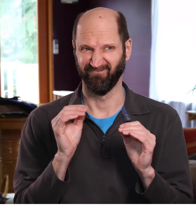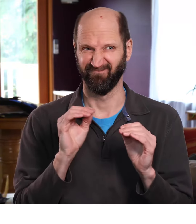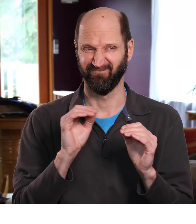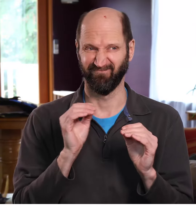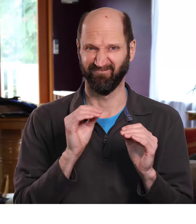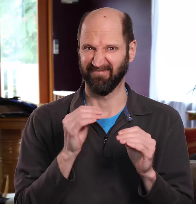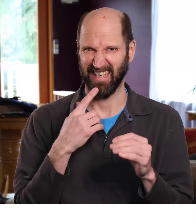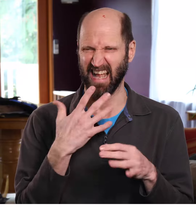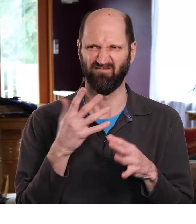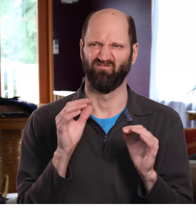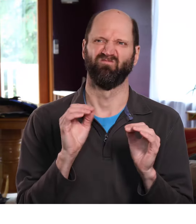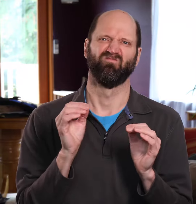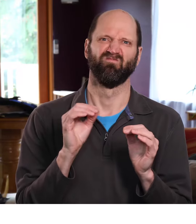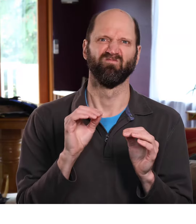I can't think of any. No one.